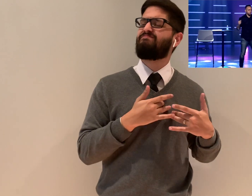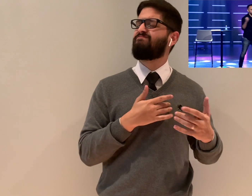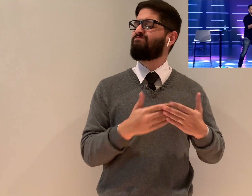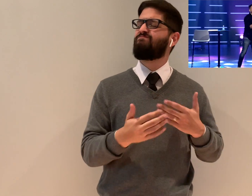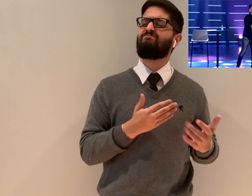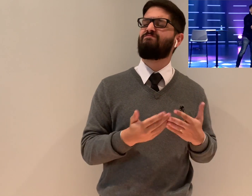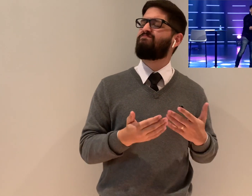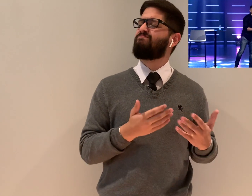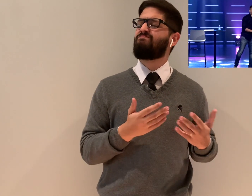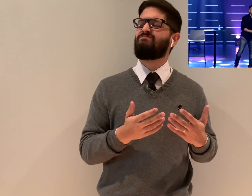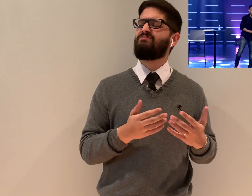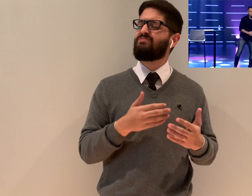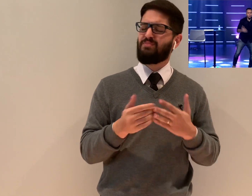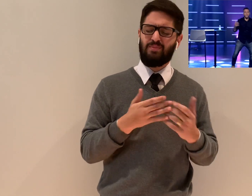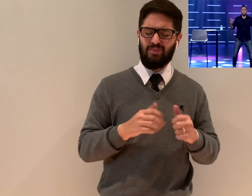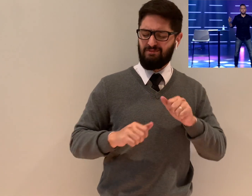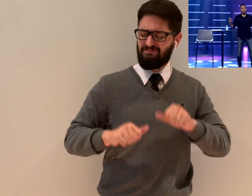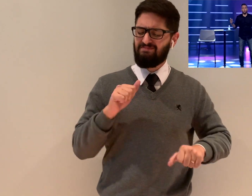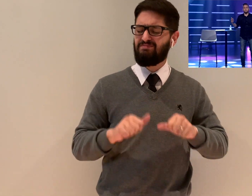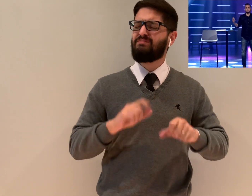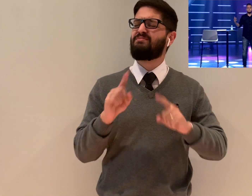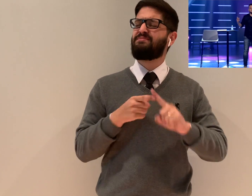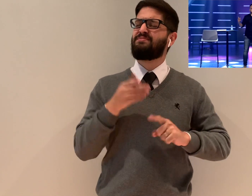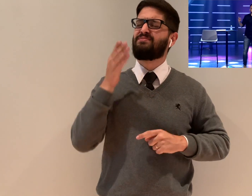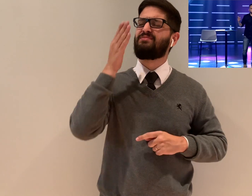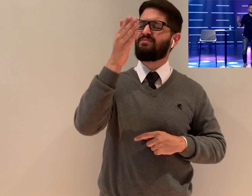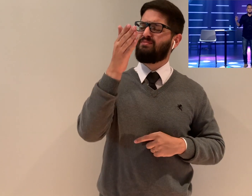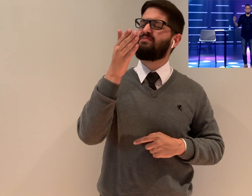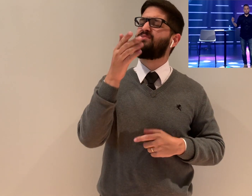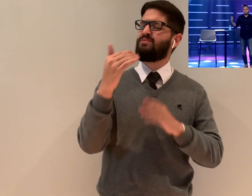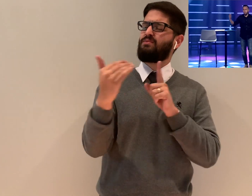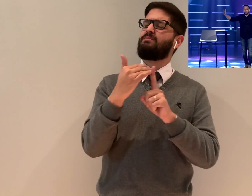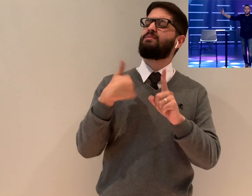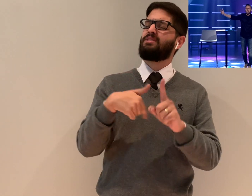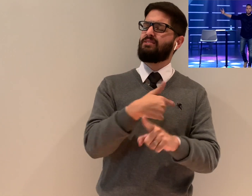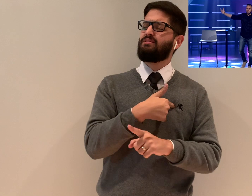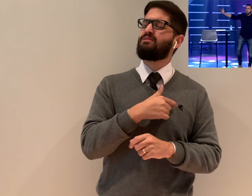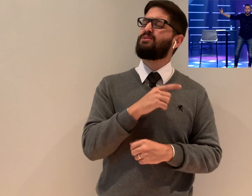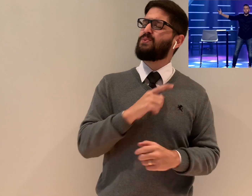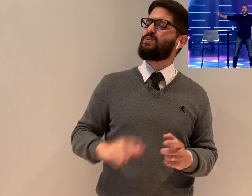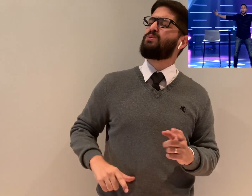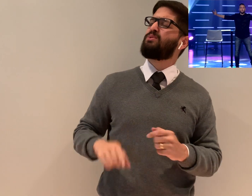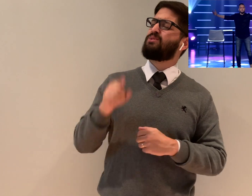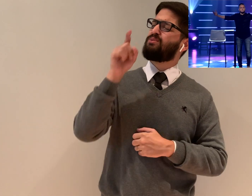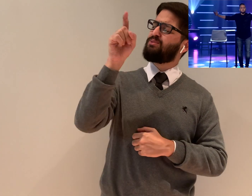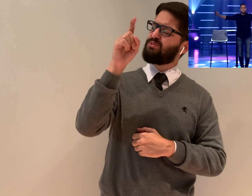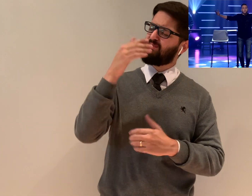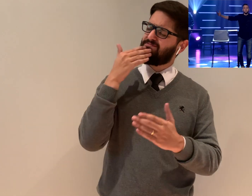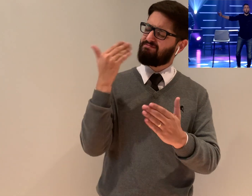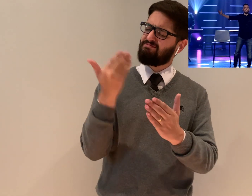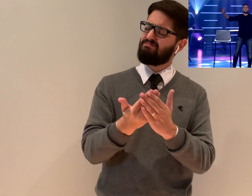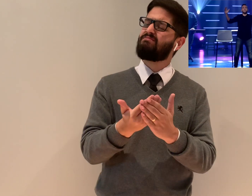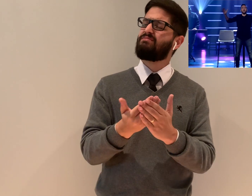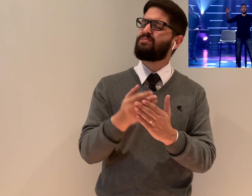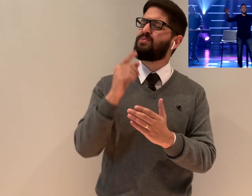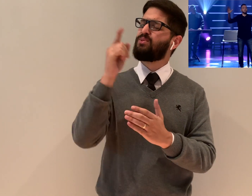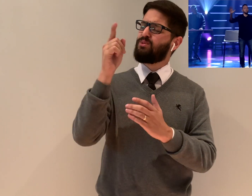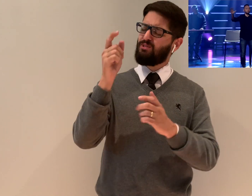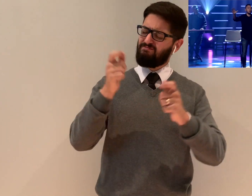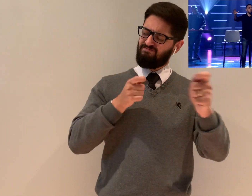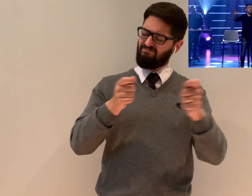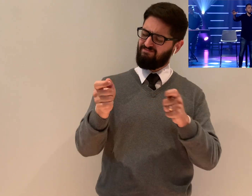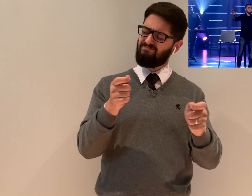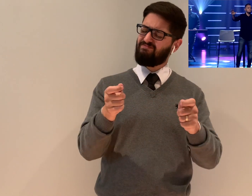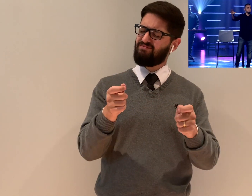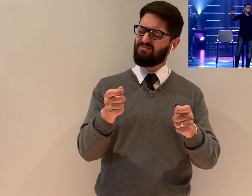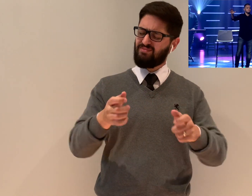of the uncertainty of the future. God, remind us, Lord, that you are good and you are sovereign and you are still in